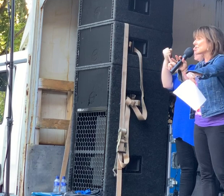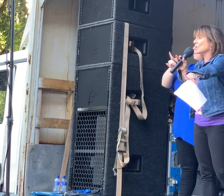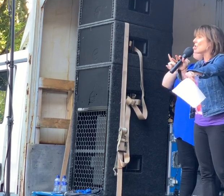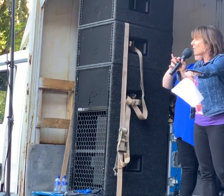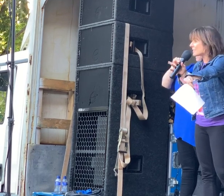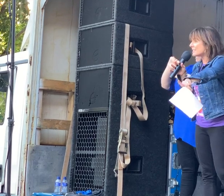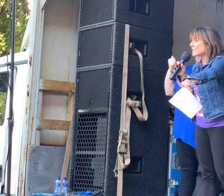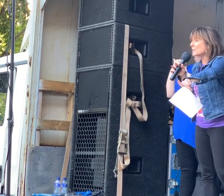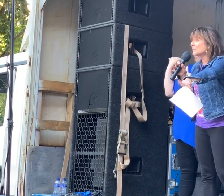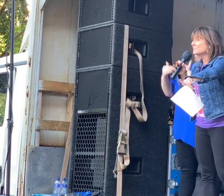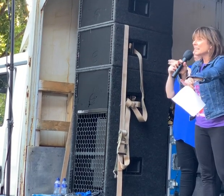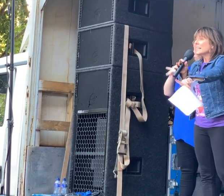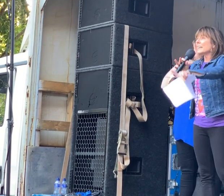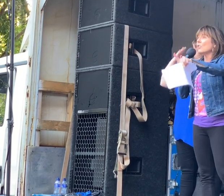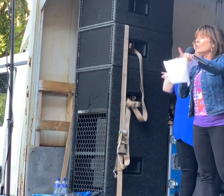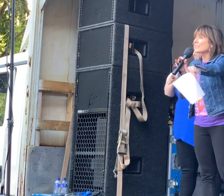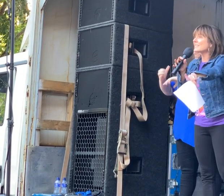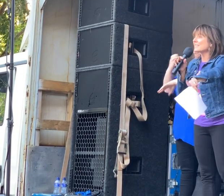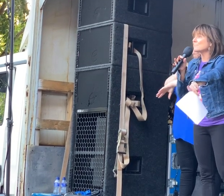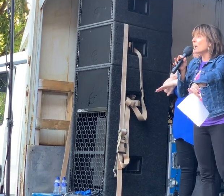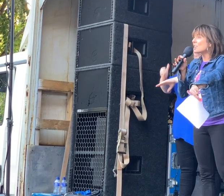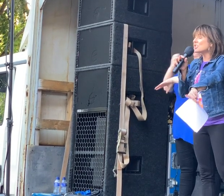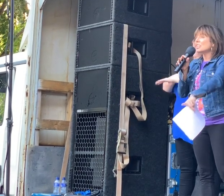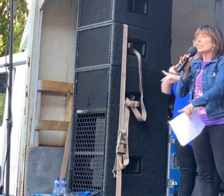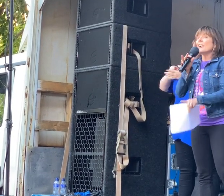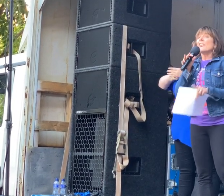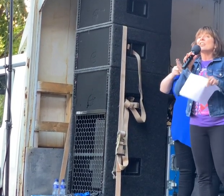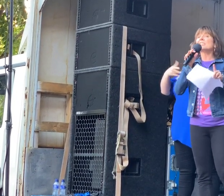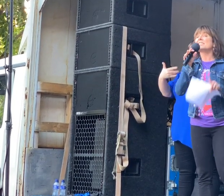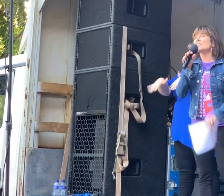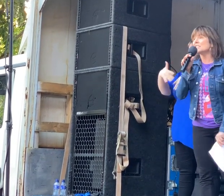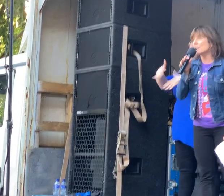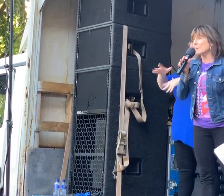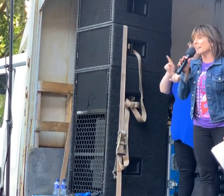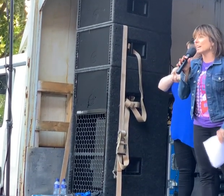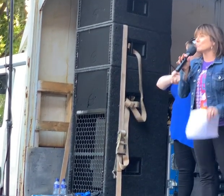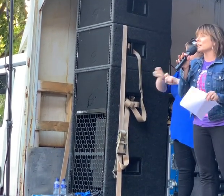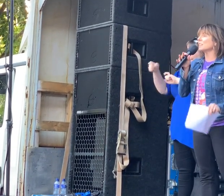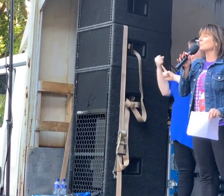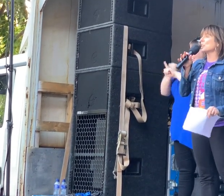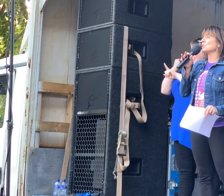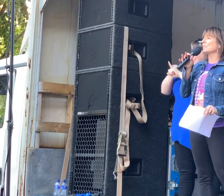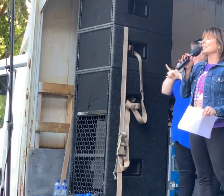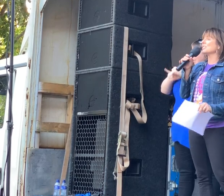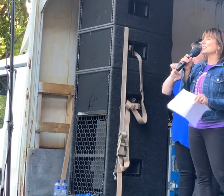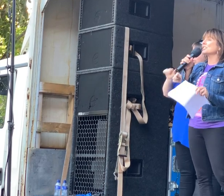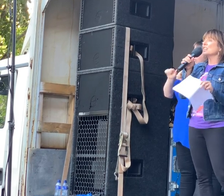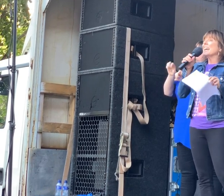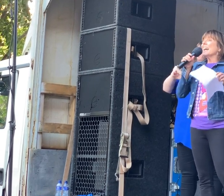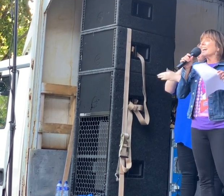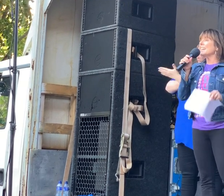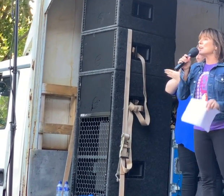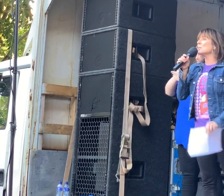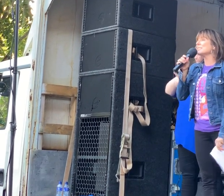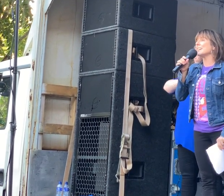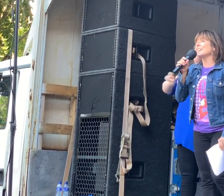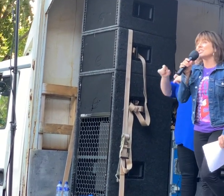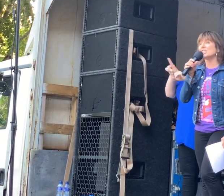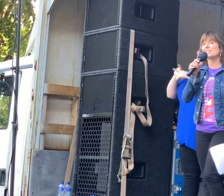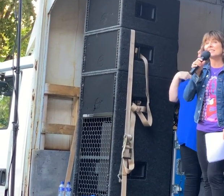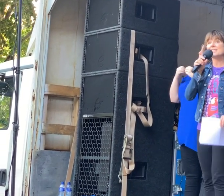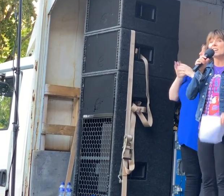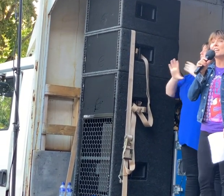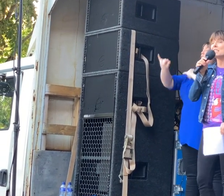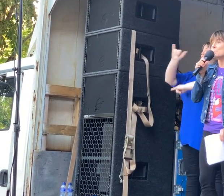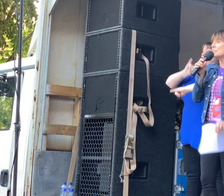all this going over the summer. They've organised this march. They're still campaigning and putting on the pressure on legislation. And like we said last